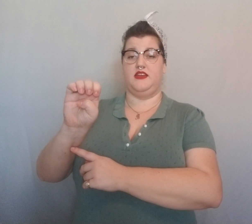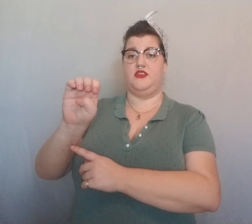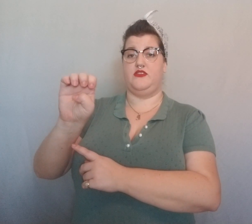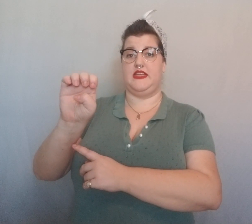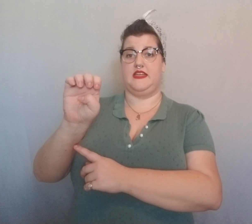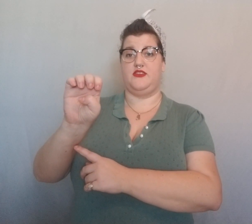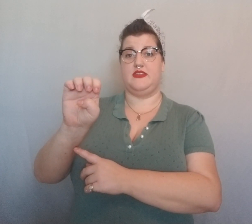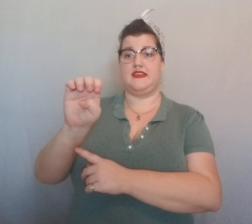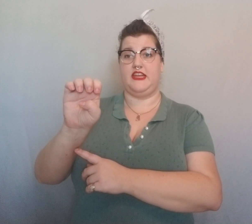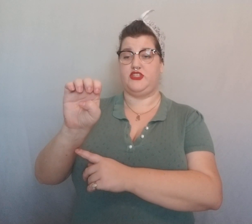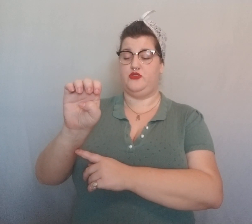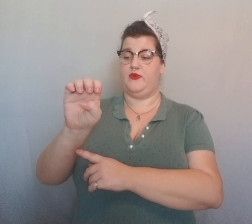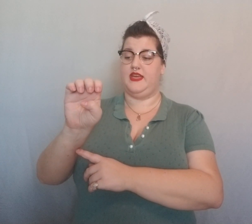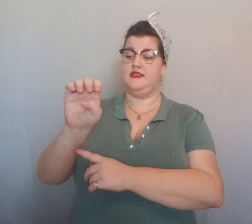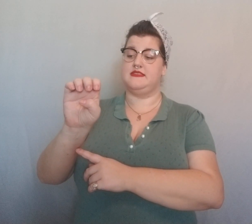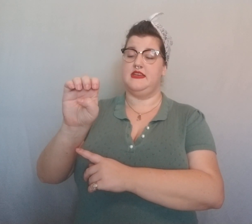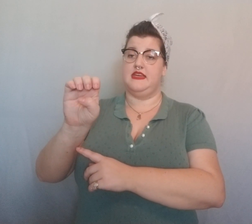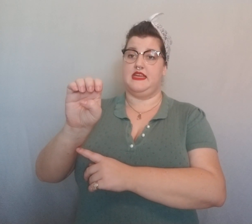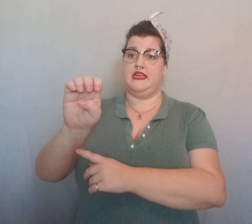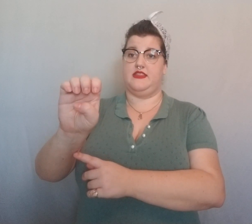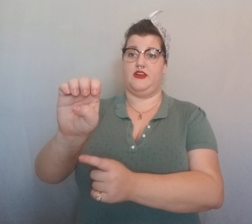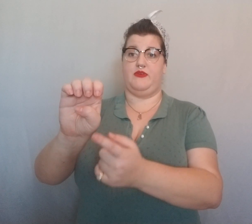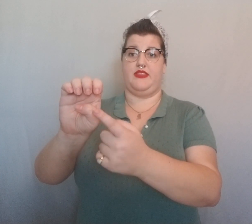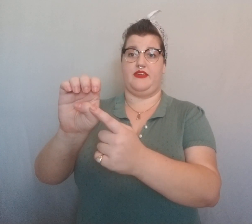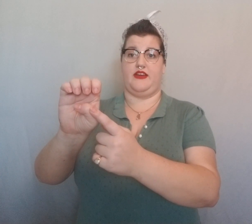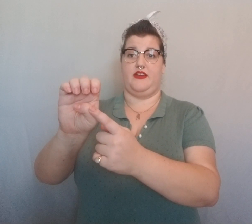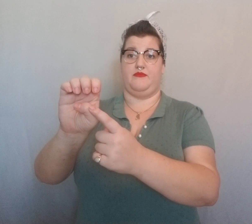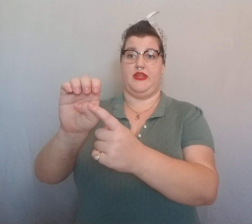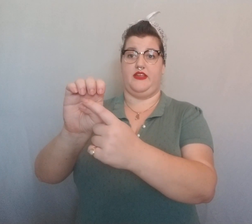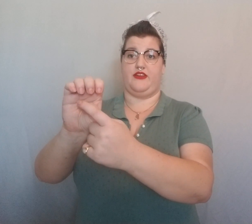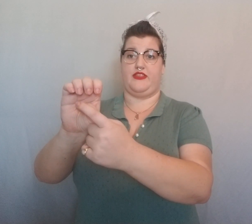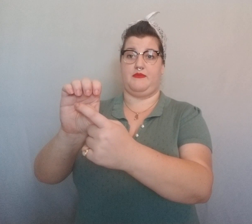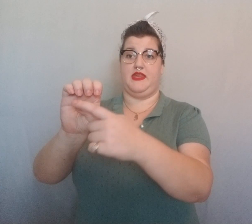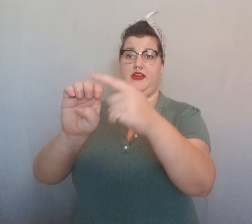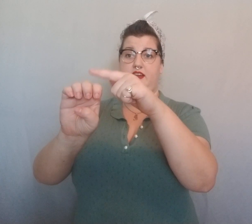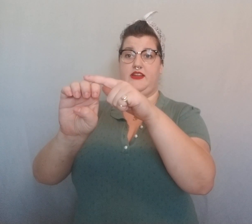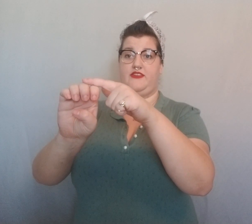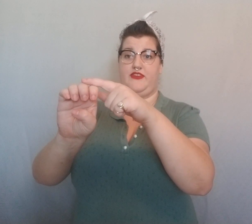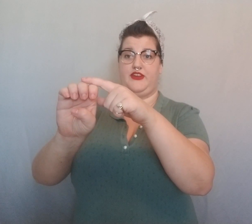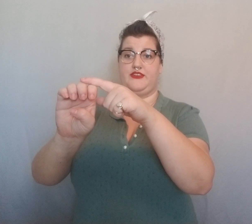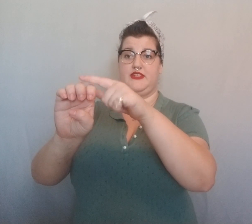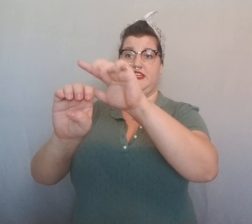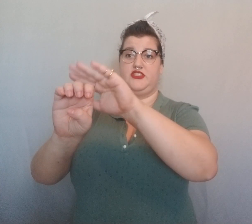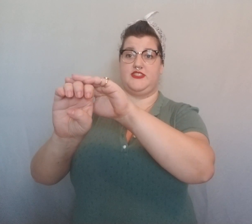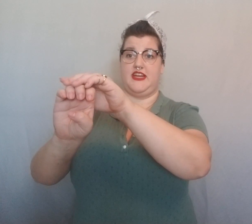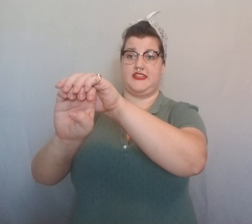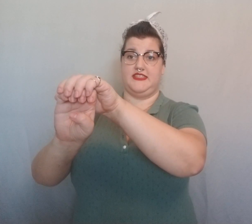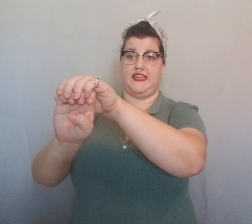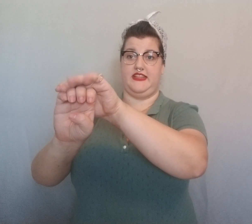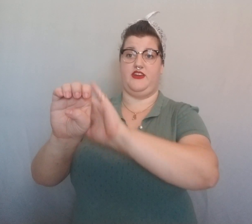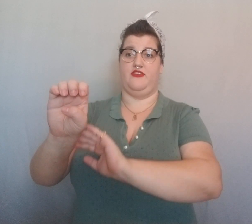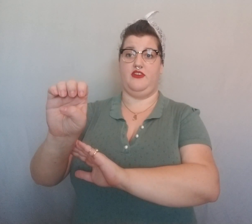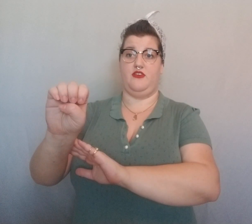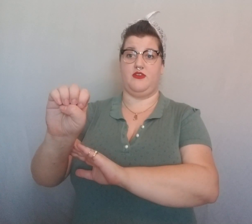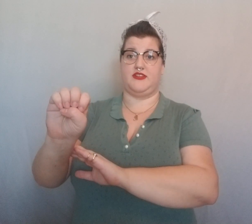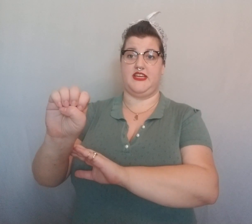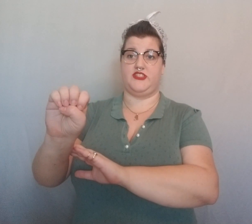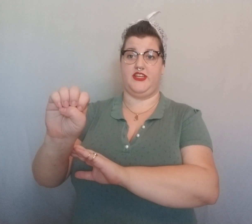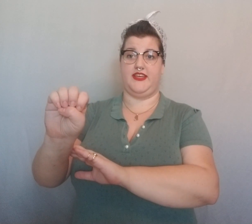you can do this kind of two ways, either with your thumb here and your fingers just tucked slightly over, or touching like